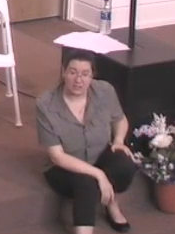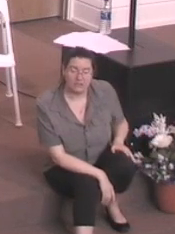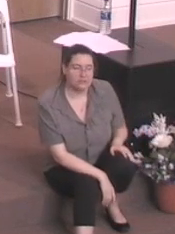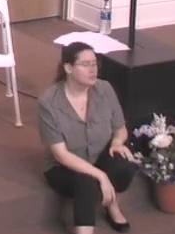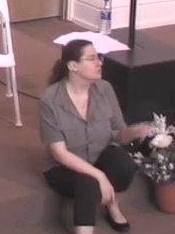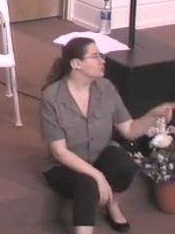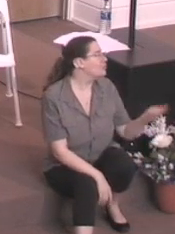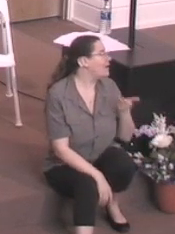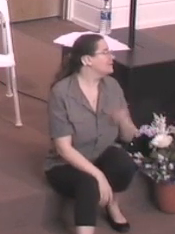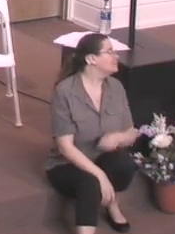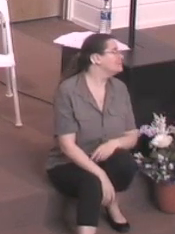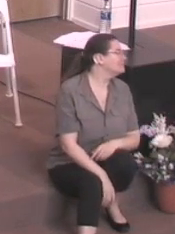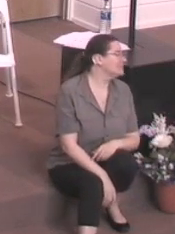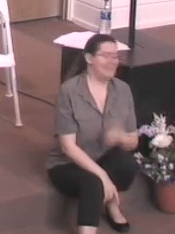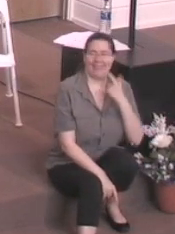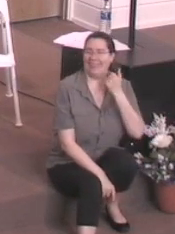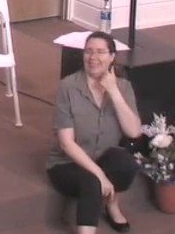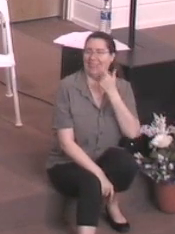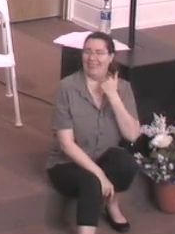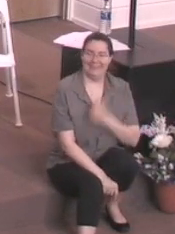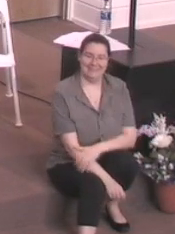You're welcome, buddy.